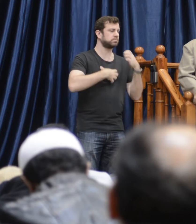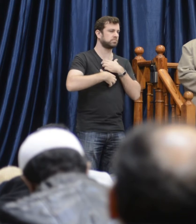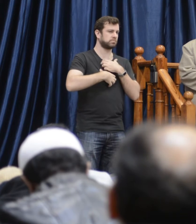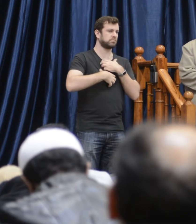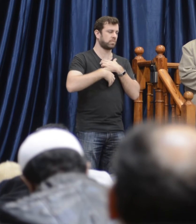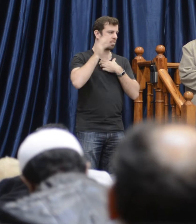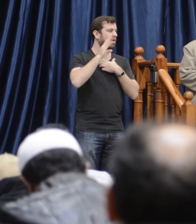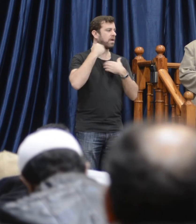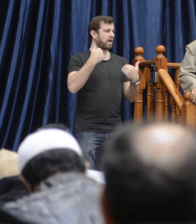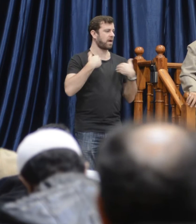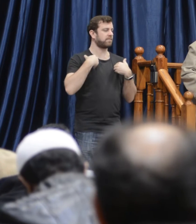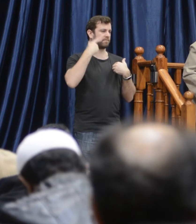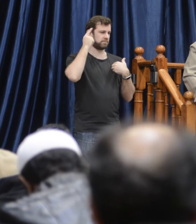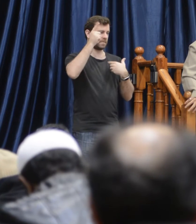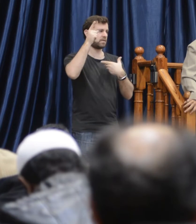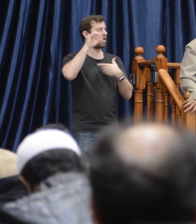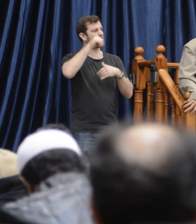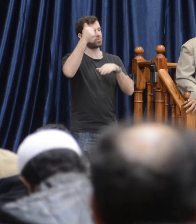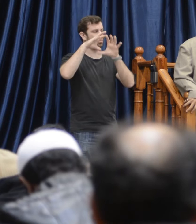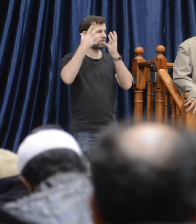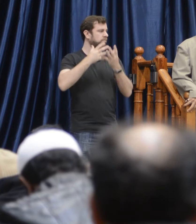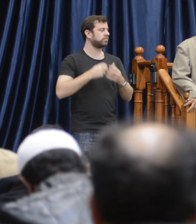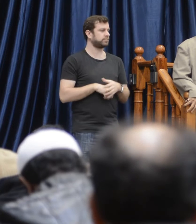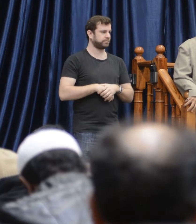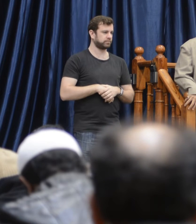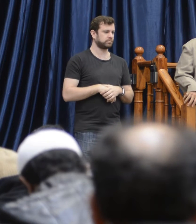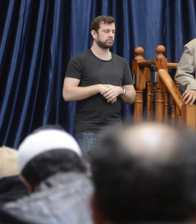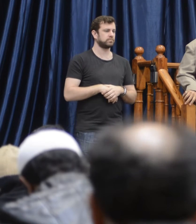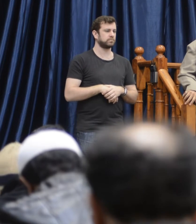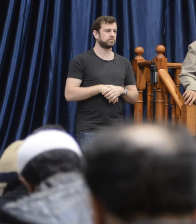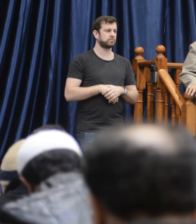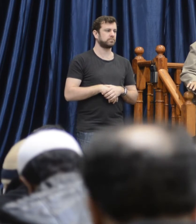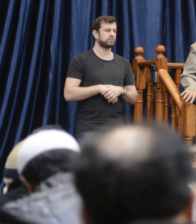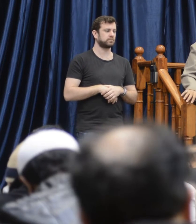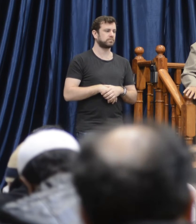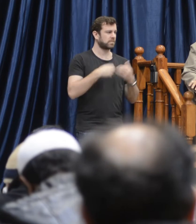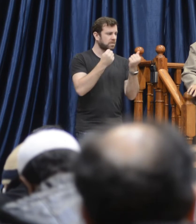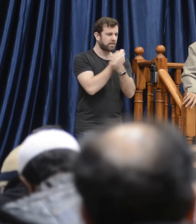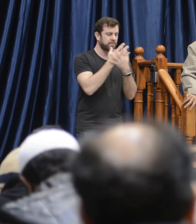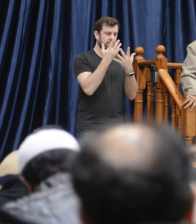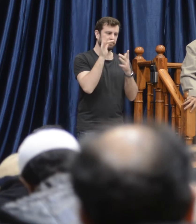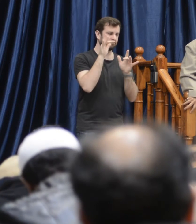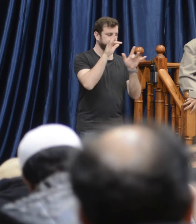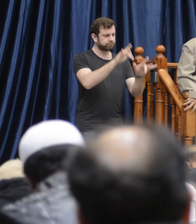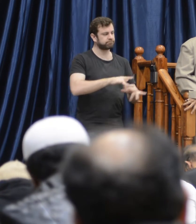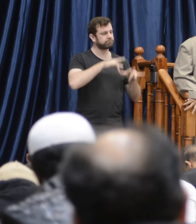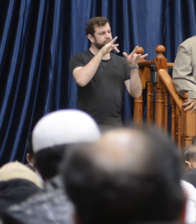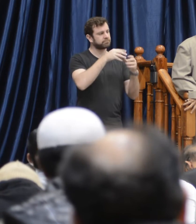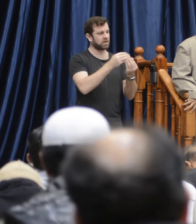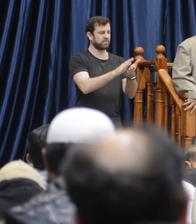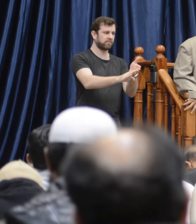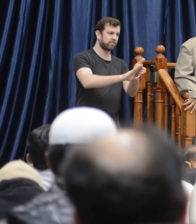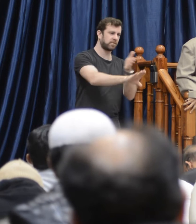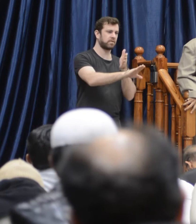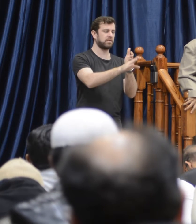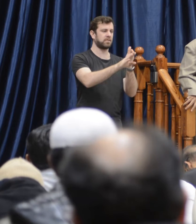you ask for. A provision from the oft forgiving, most merciful. And